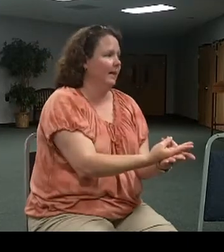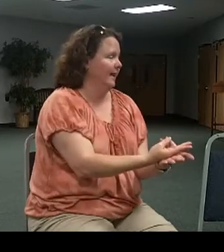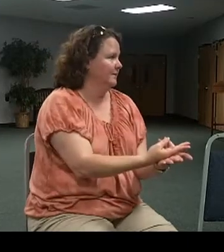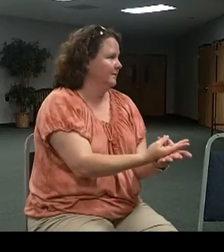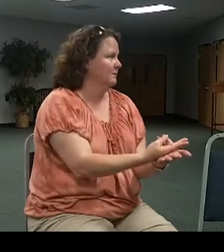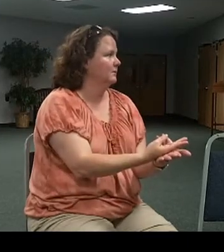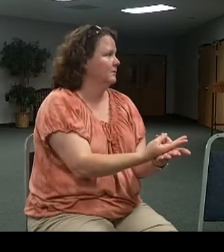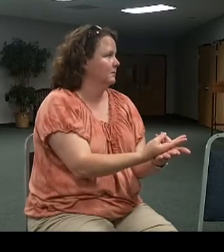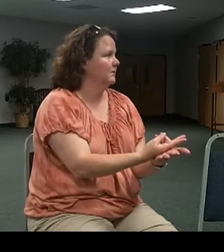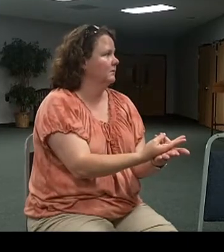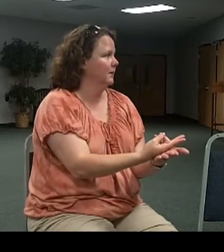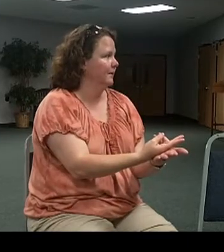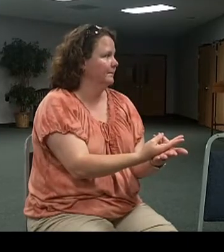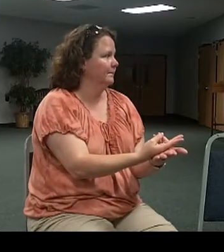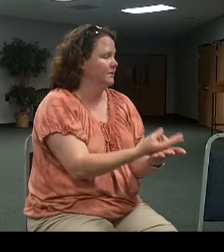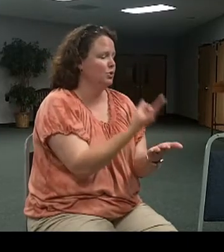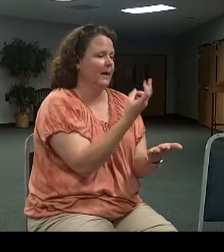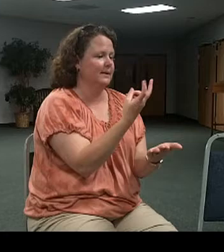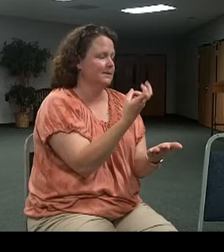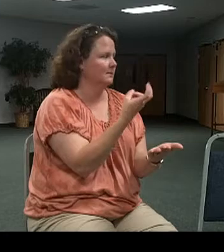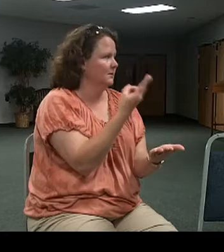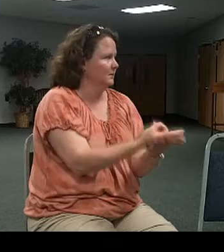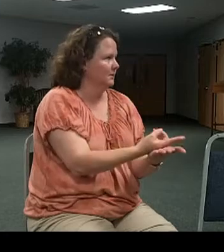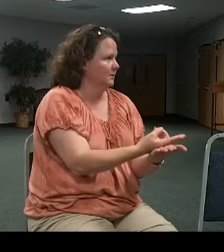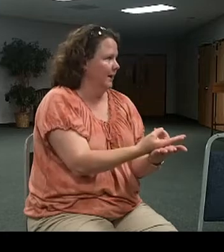land. Okay. 2 legs. Land.